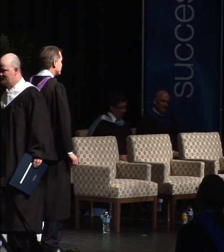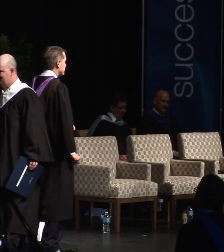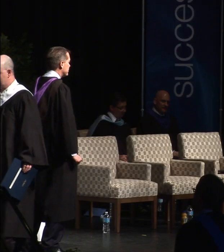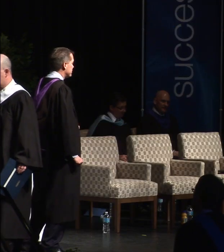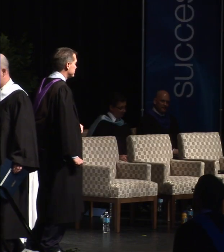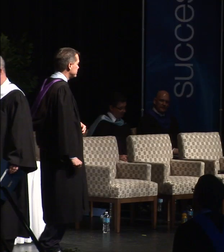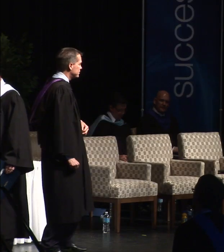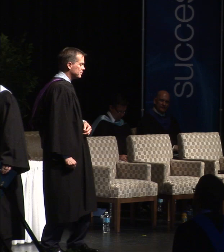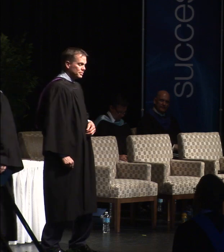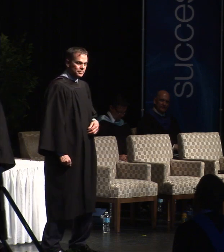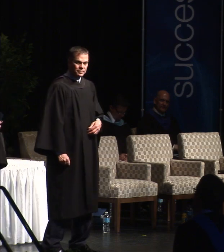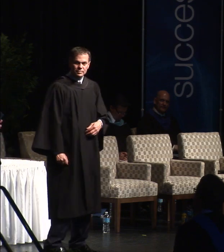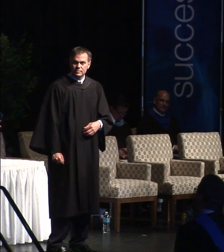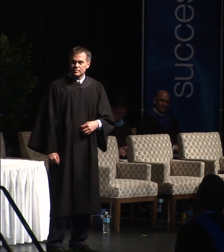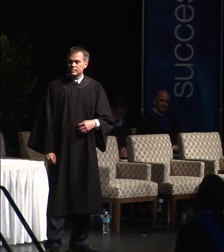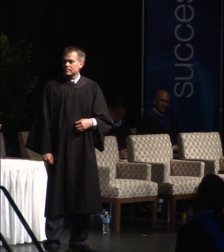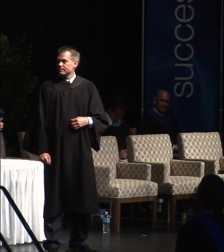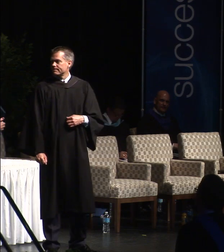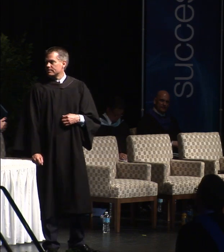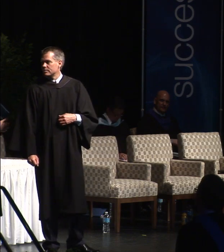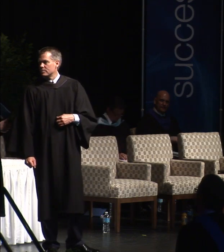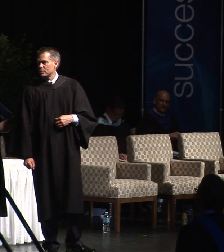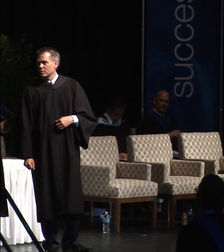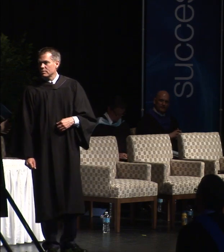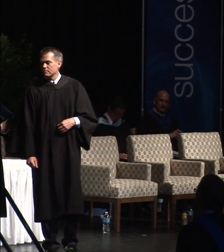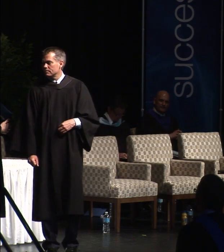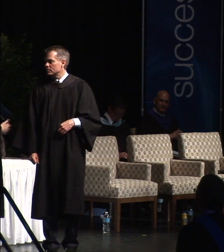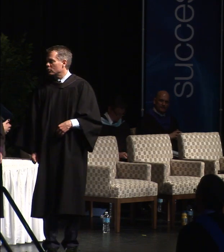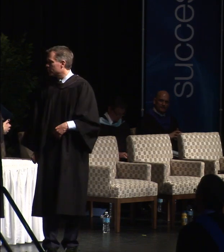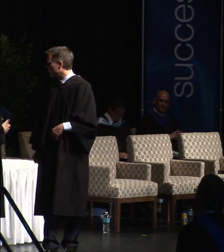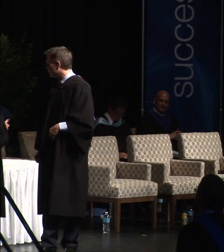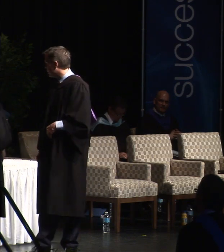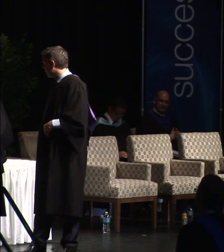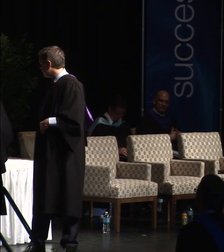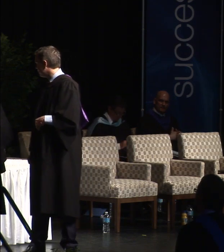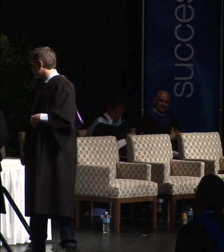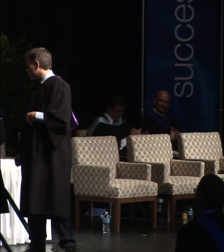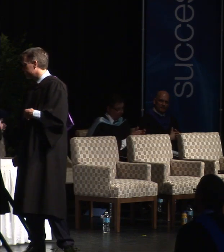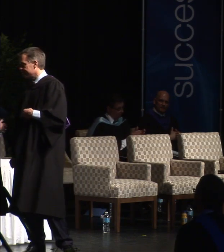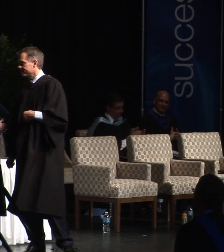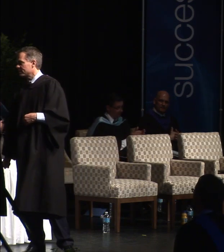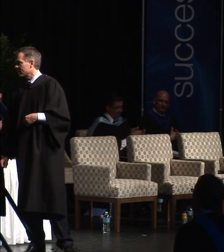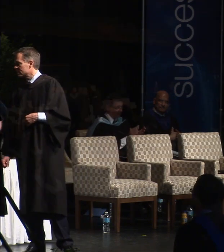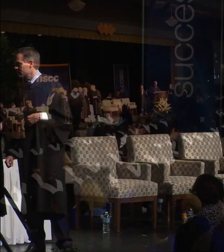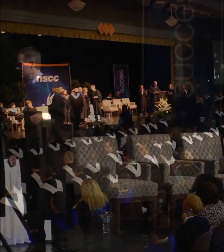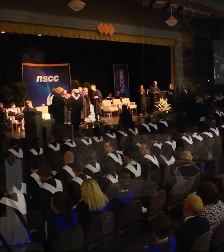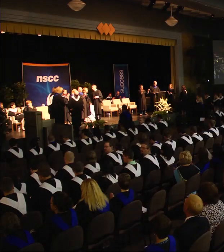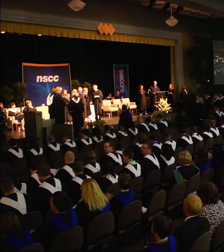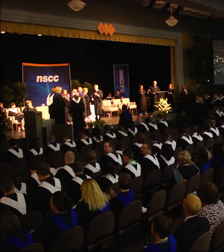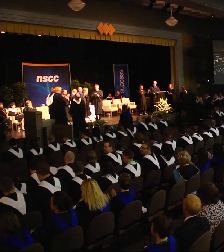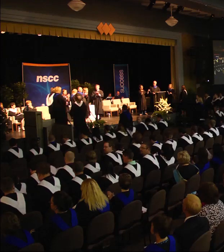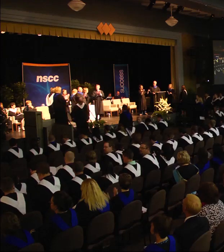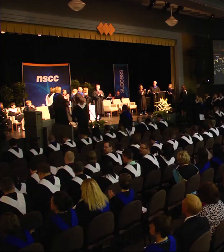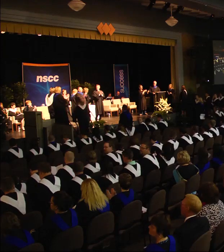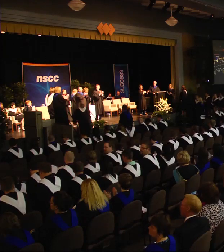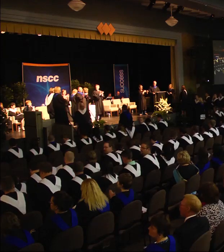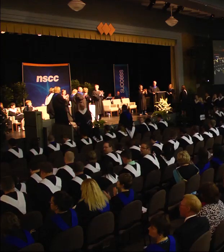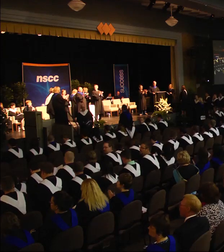Mr. President, ladies and gentlemen, the graduates in motorcycle power products repair.